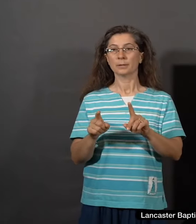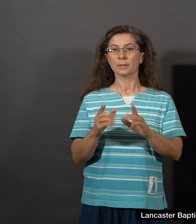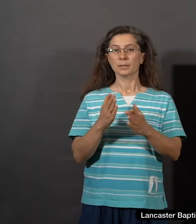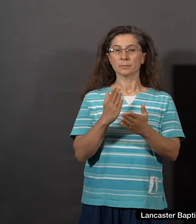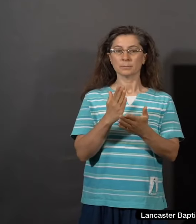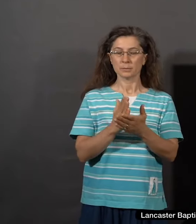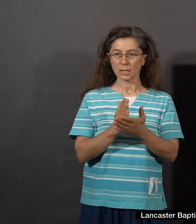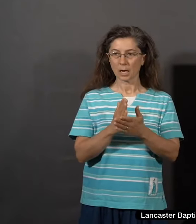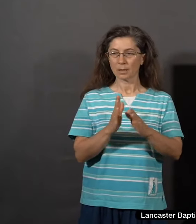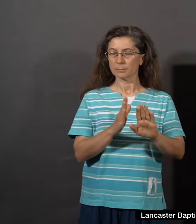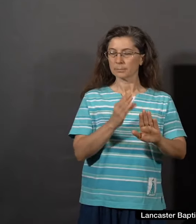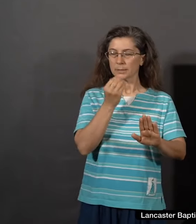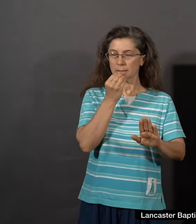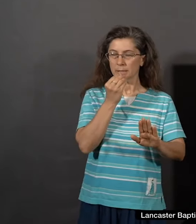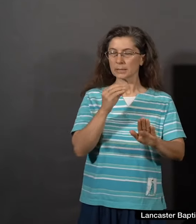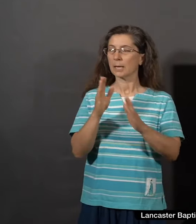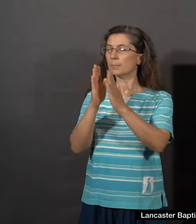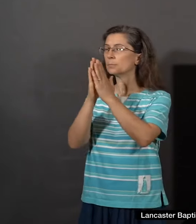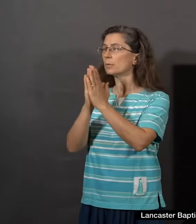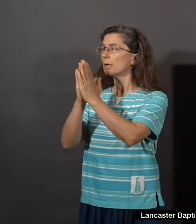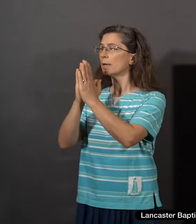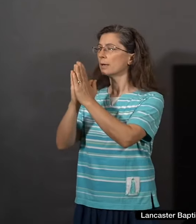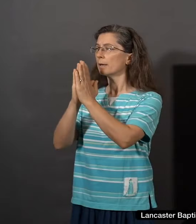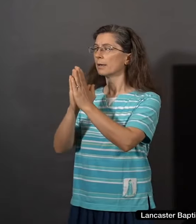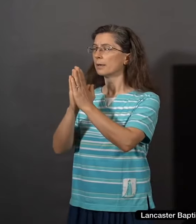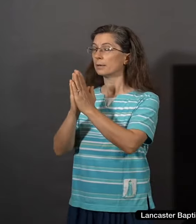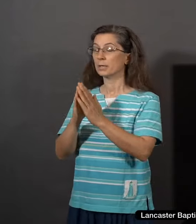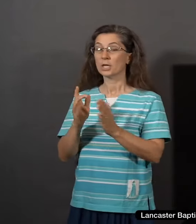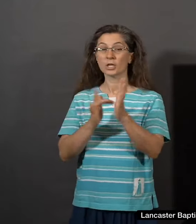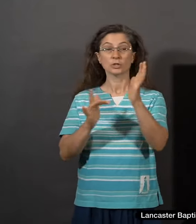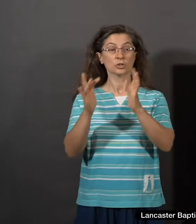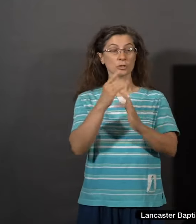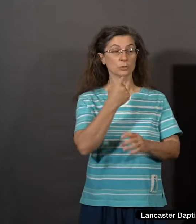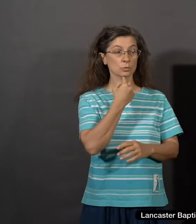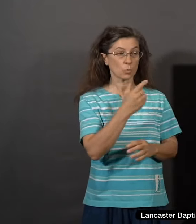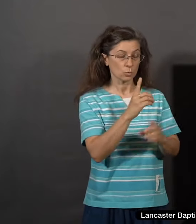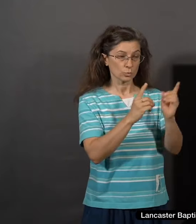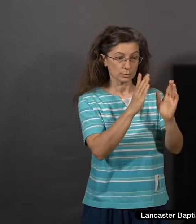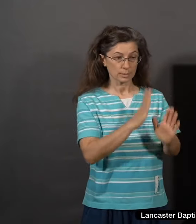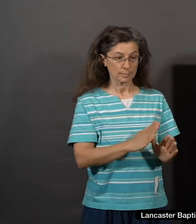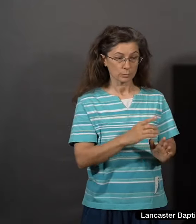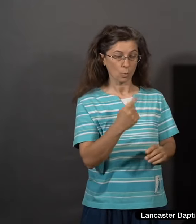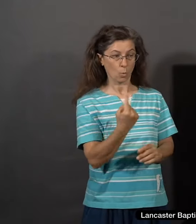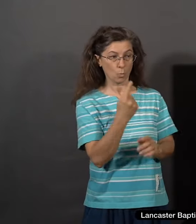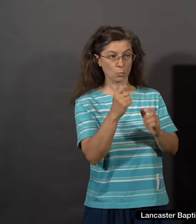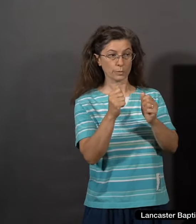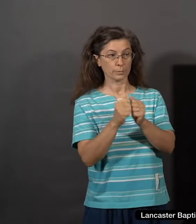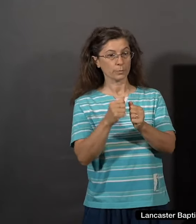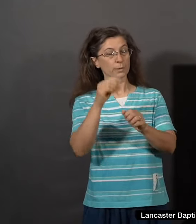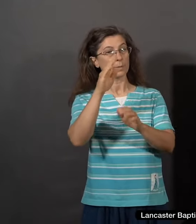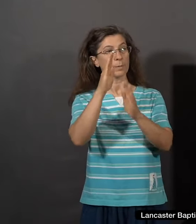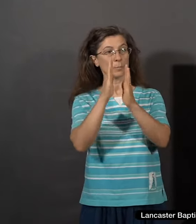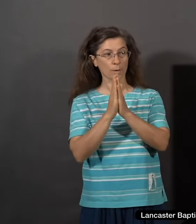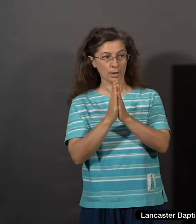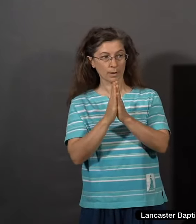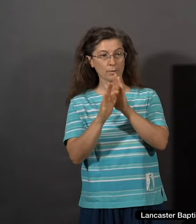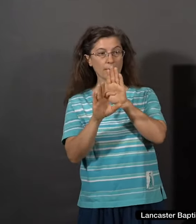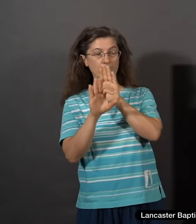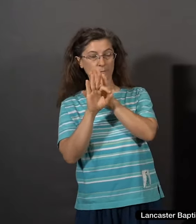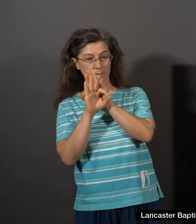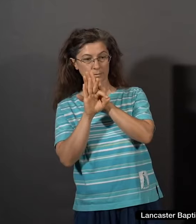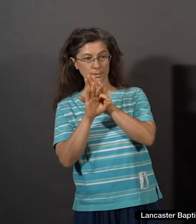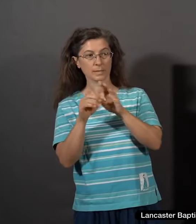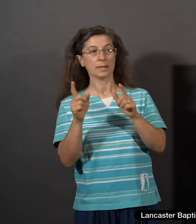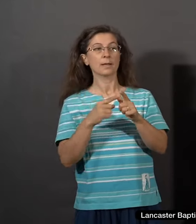jesus very clearly said to his disciples this kind cometh about only by prayer and by fasting and by i find